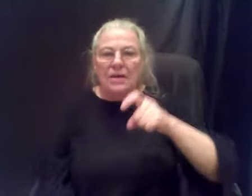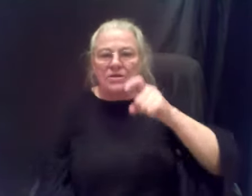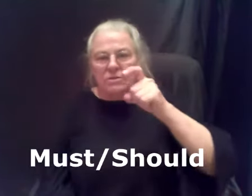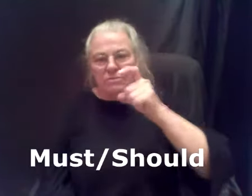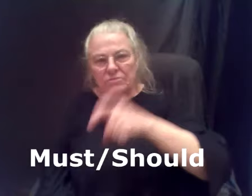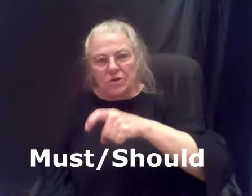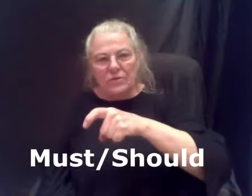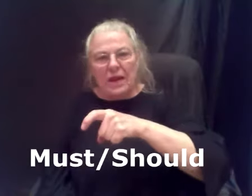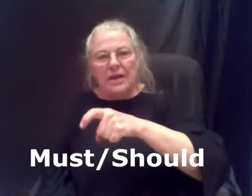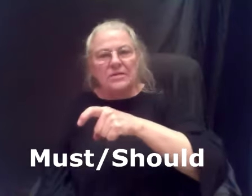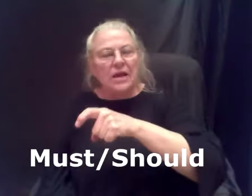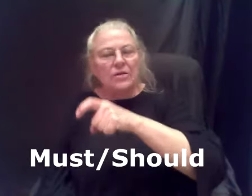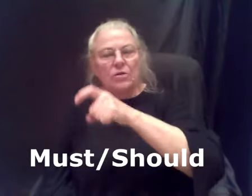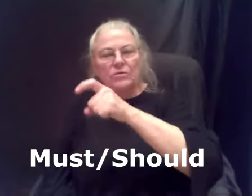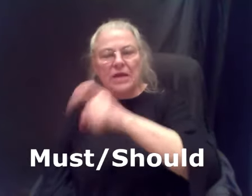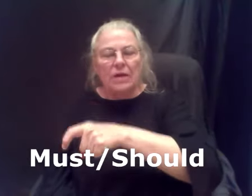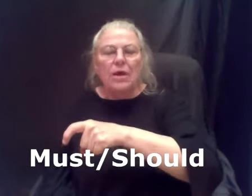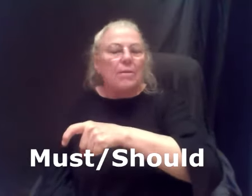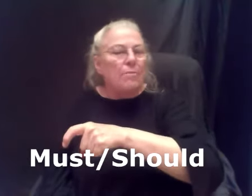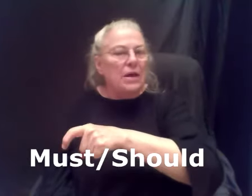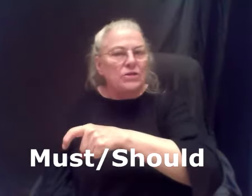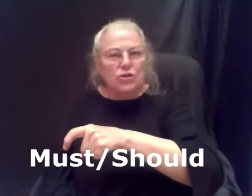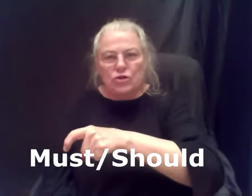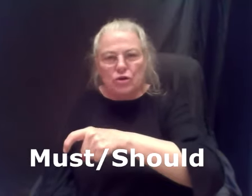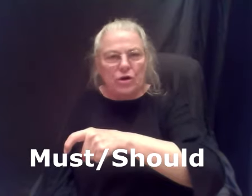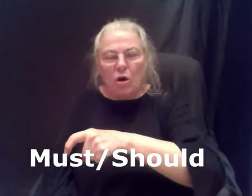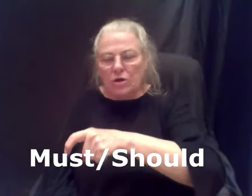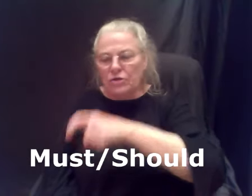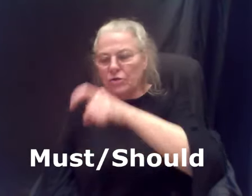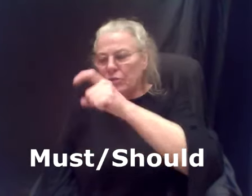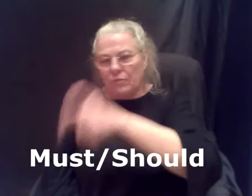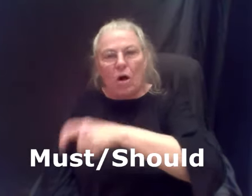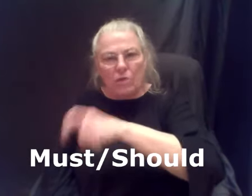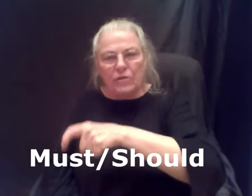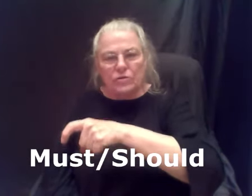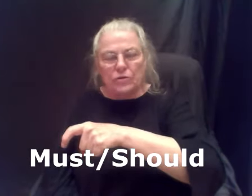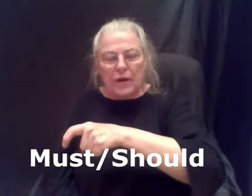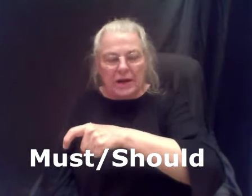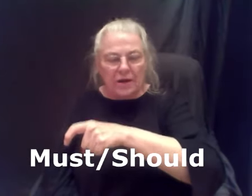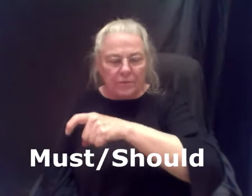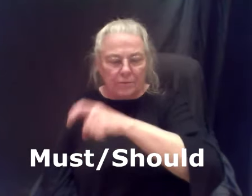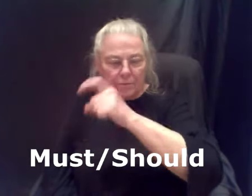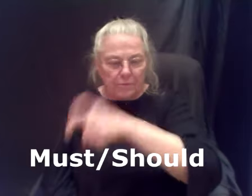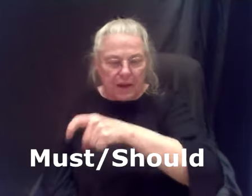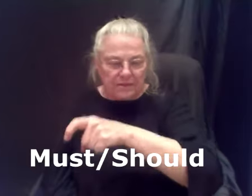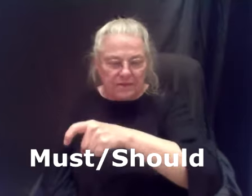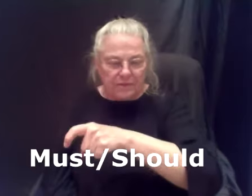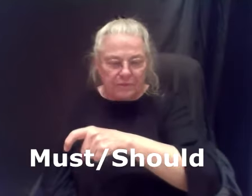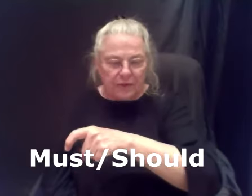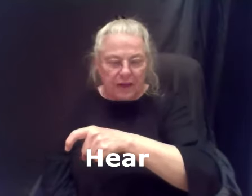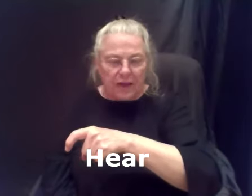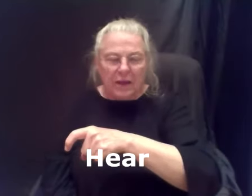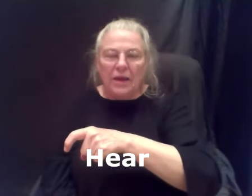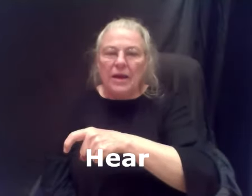Must. That X hand goes down. Must, should, ought to, all of those are right here. Must.